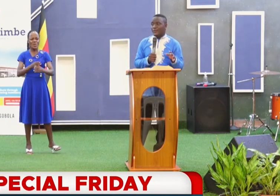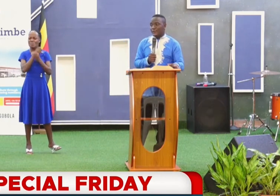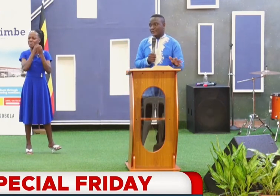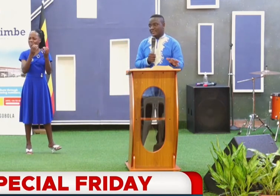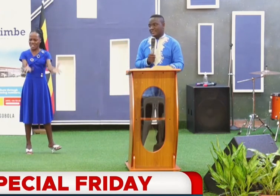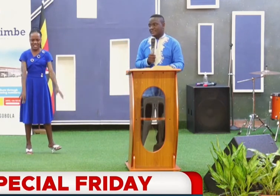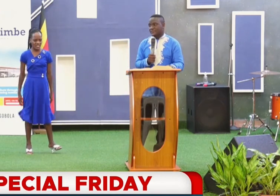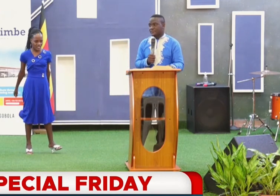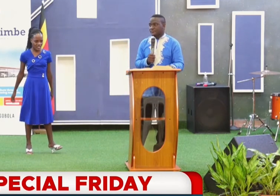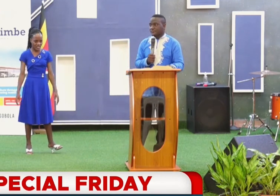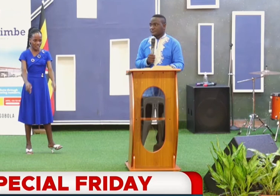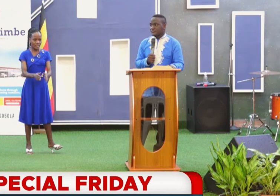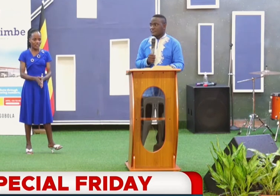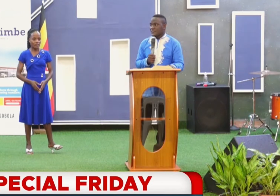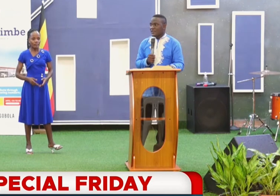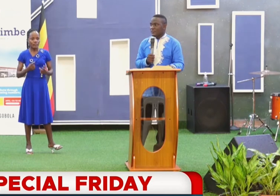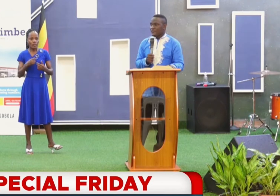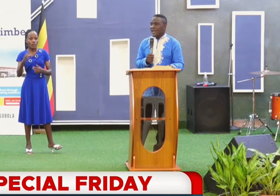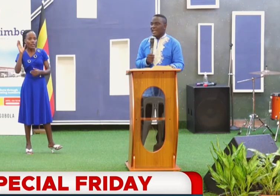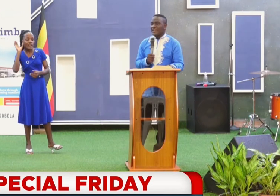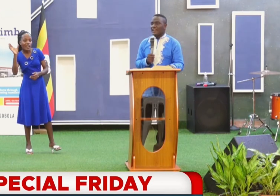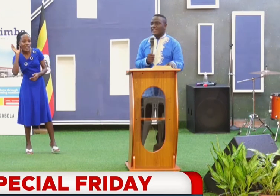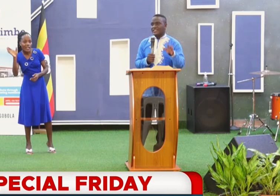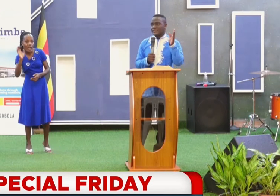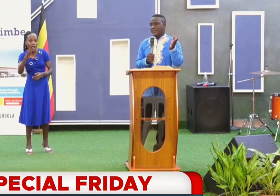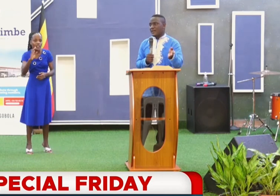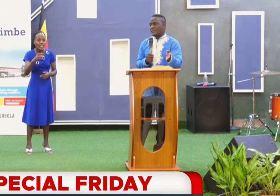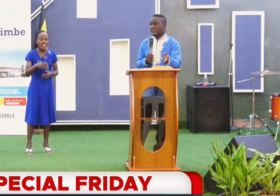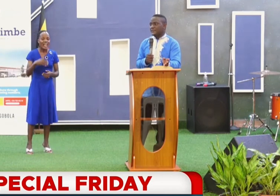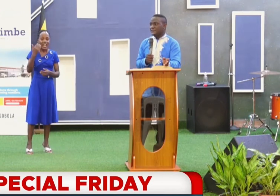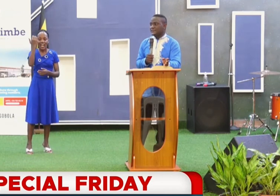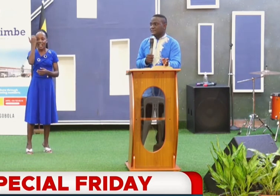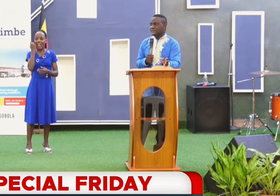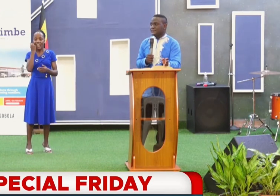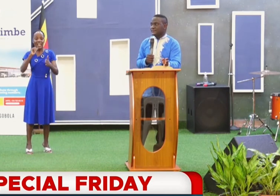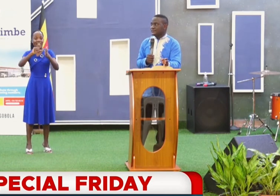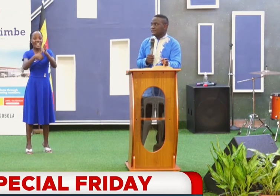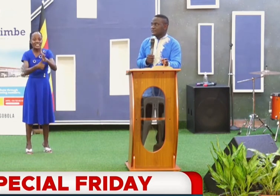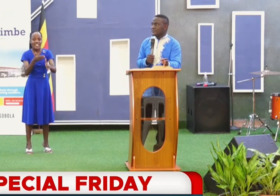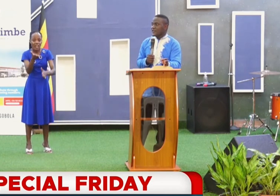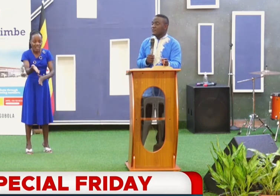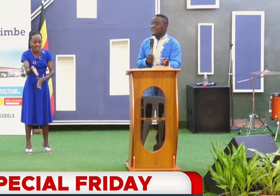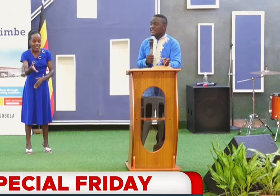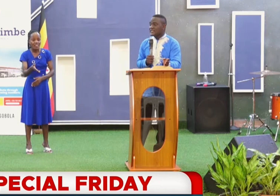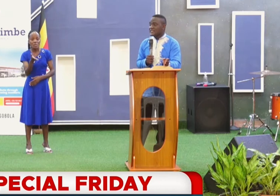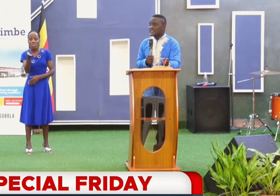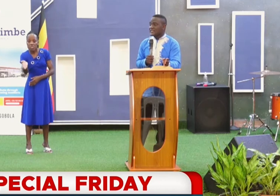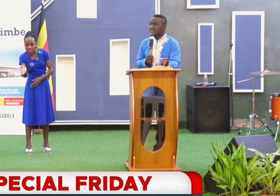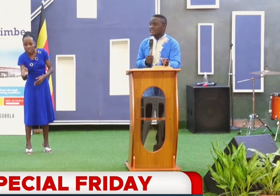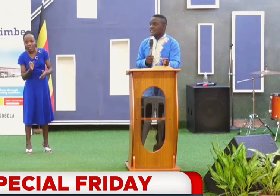demanded on loans. We've had cases of harm, of